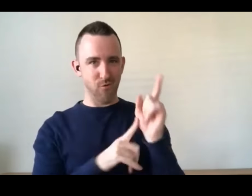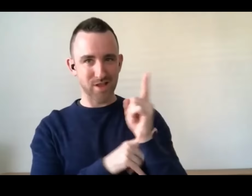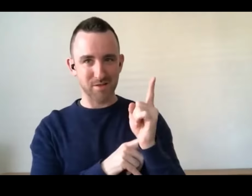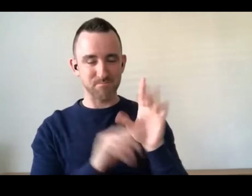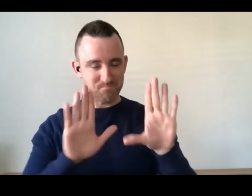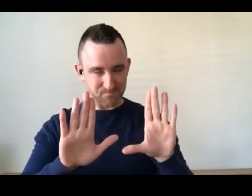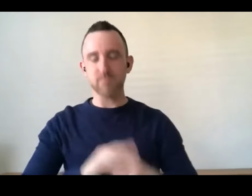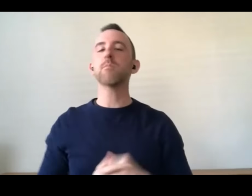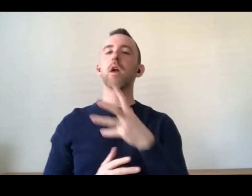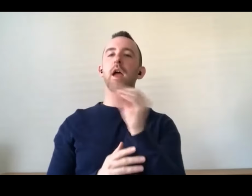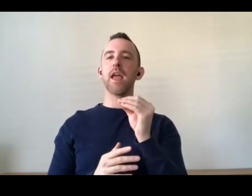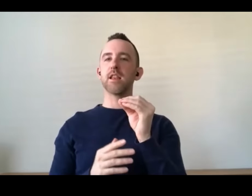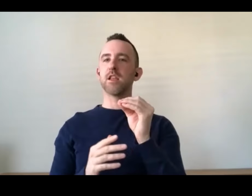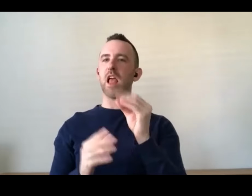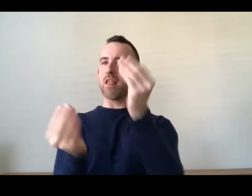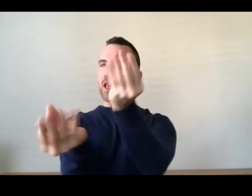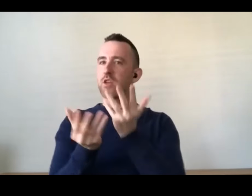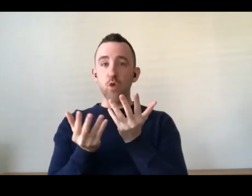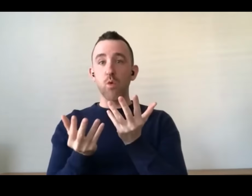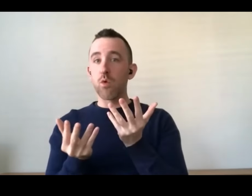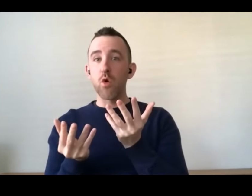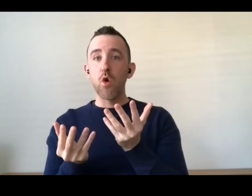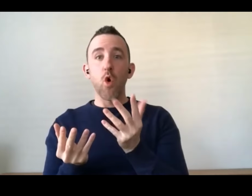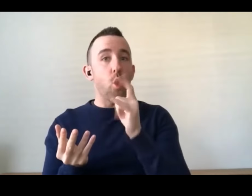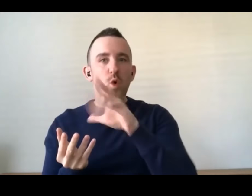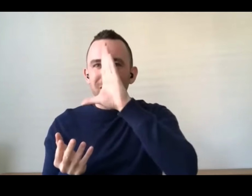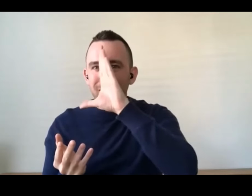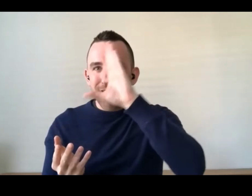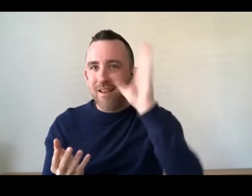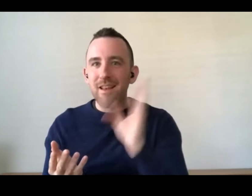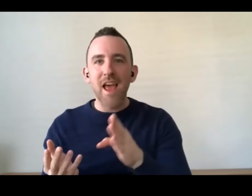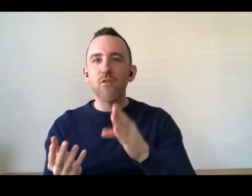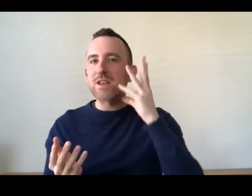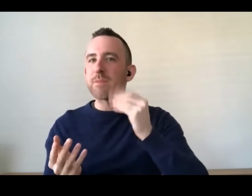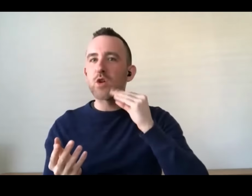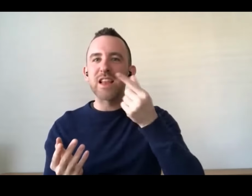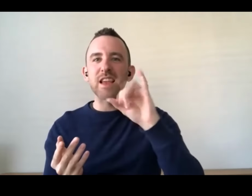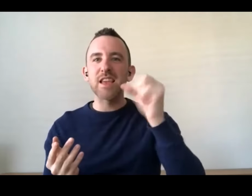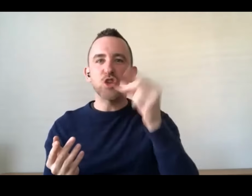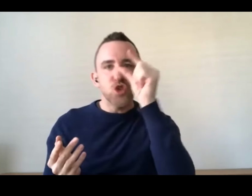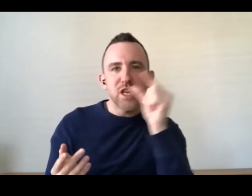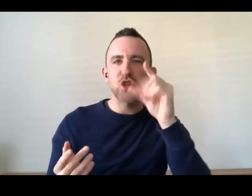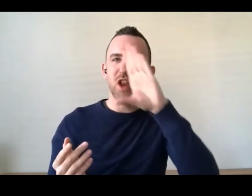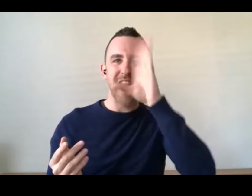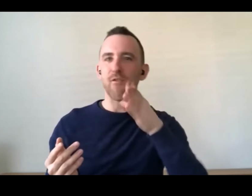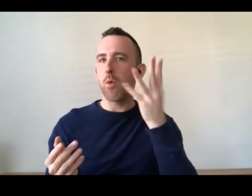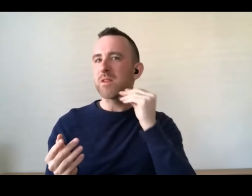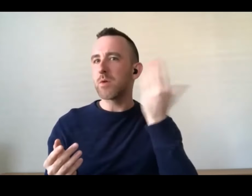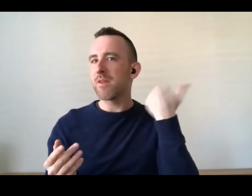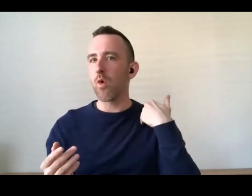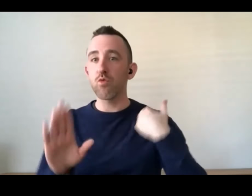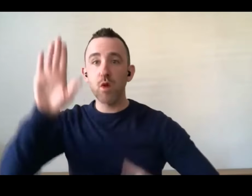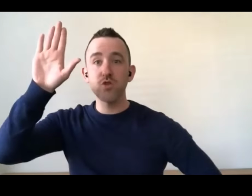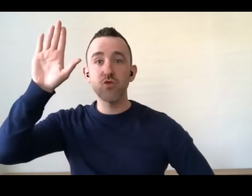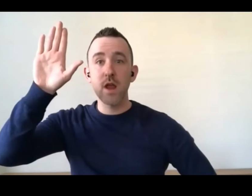And just let us know, who here has never done GISH before? Who has never GIShed before? If you could just raise